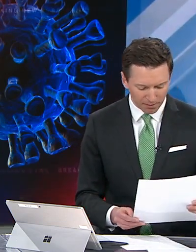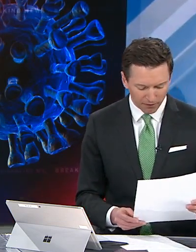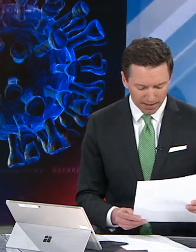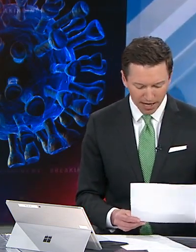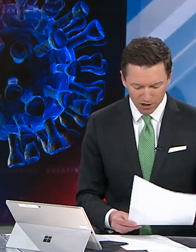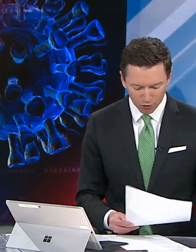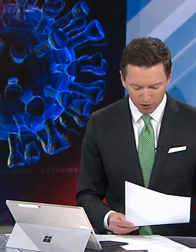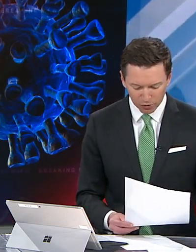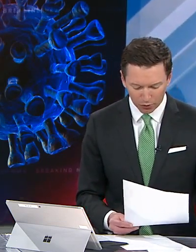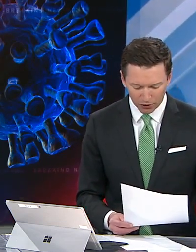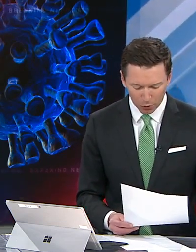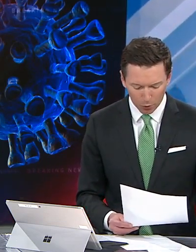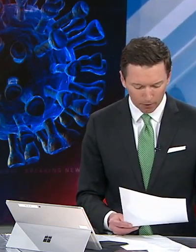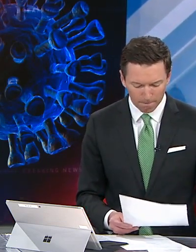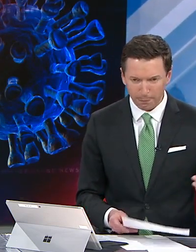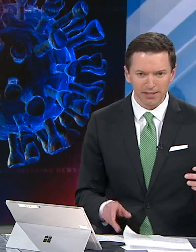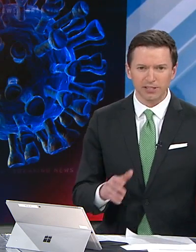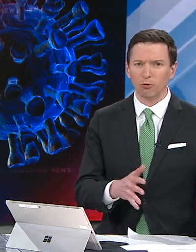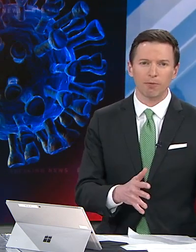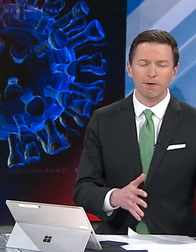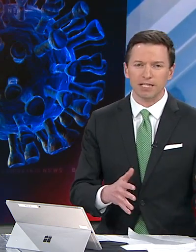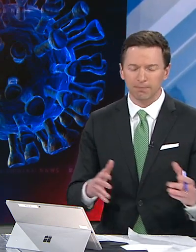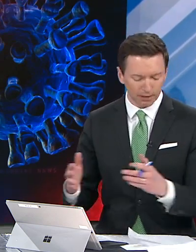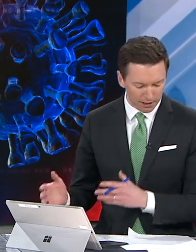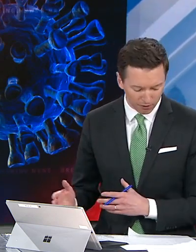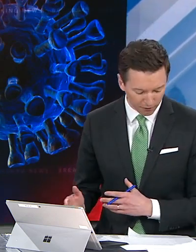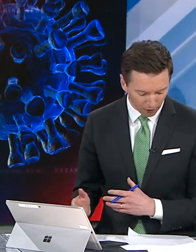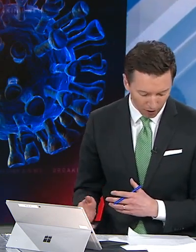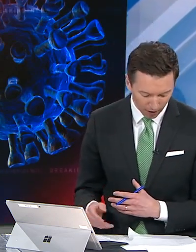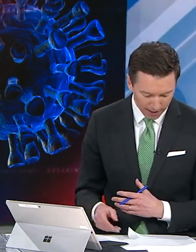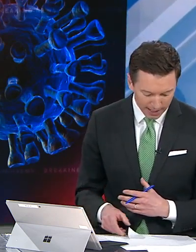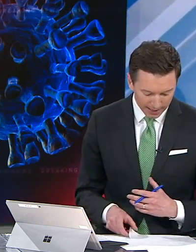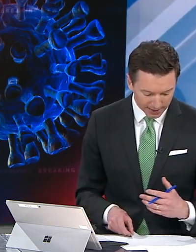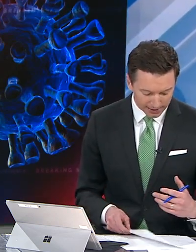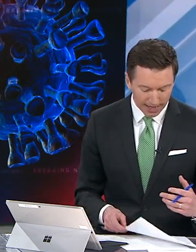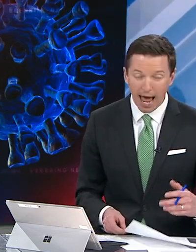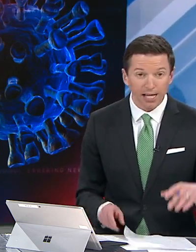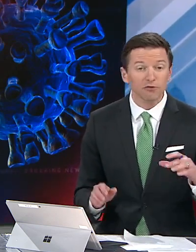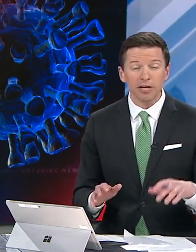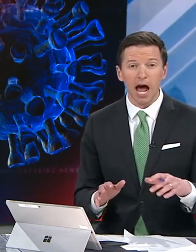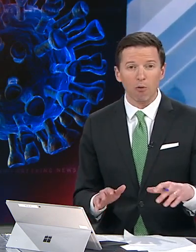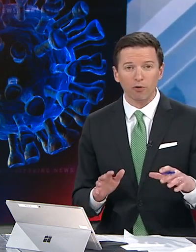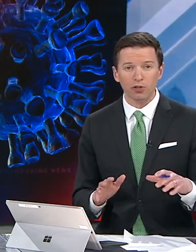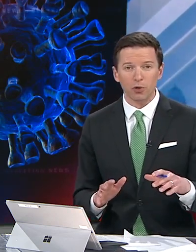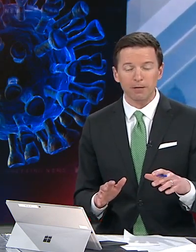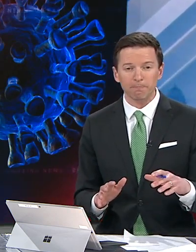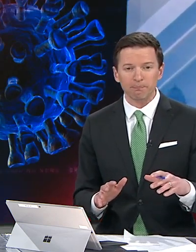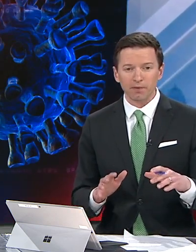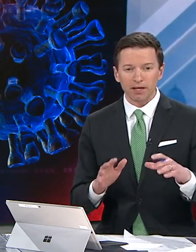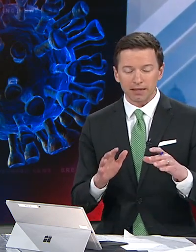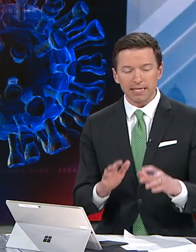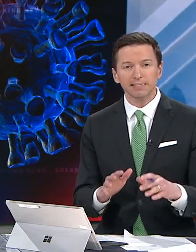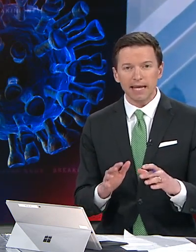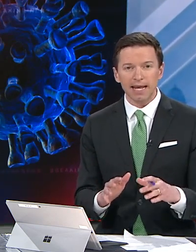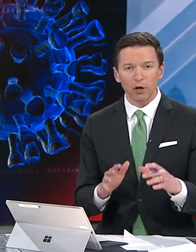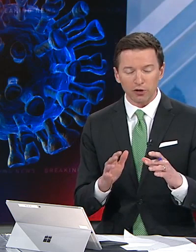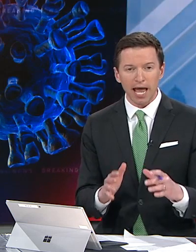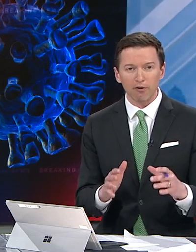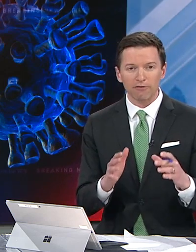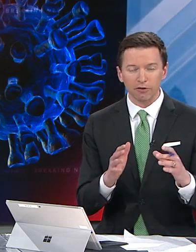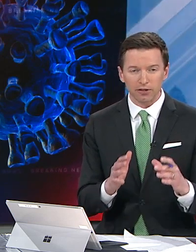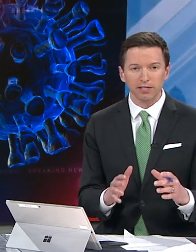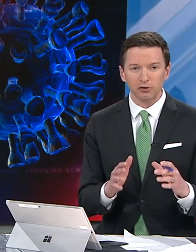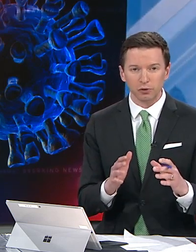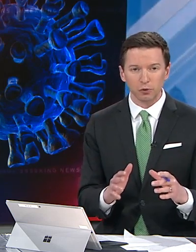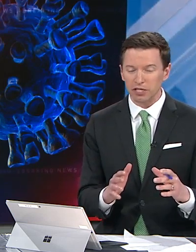maybe summer vacation would be shortened or this year would be picked up later in the fall. He said, as of now, what we're doing, these days are